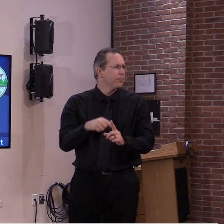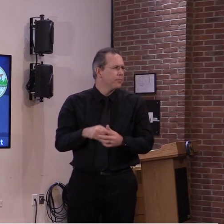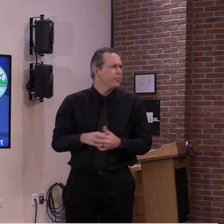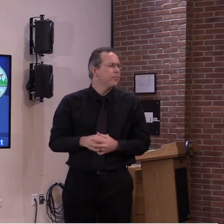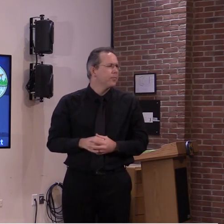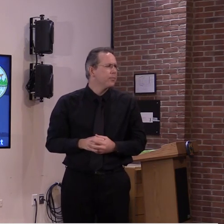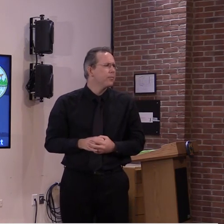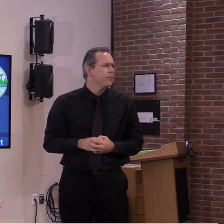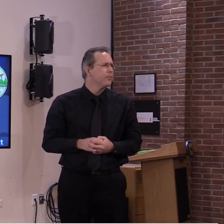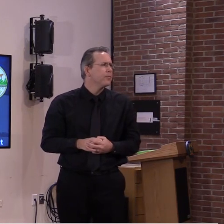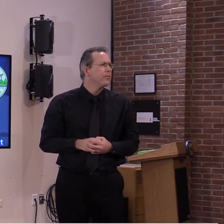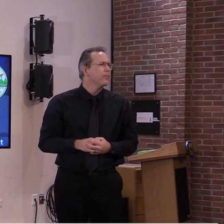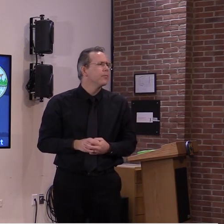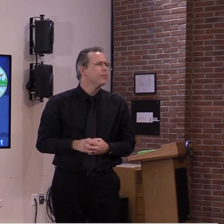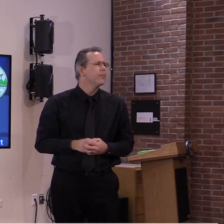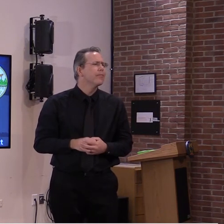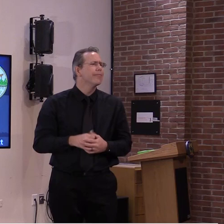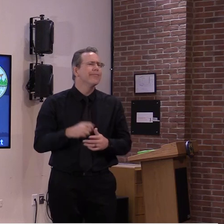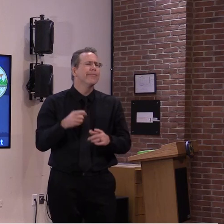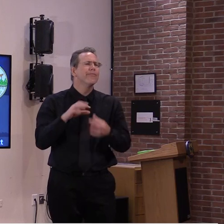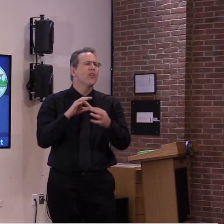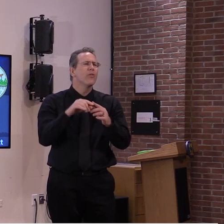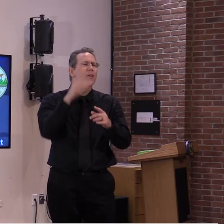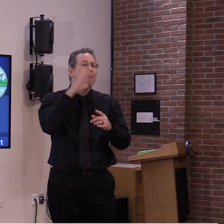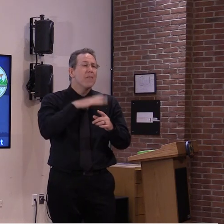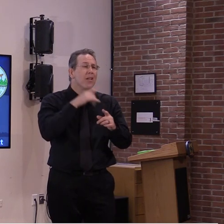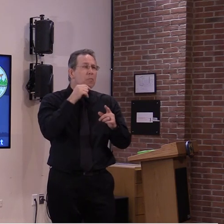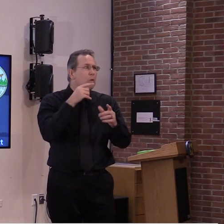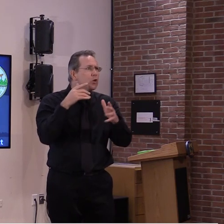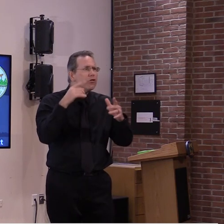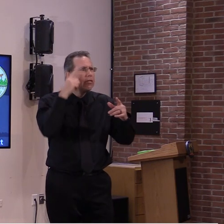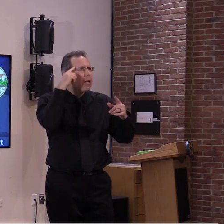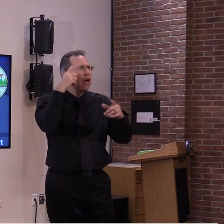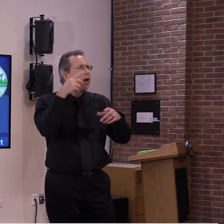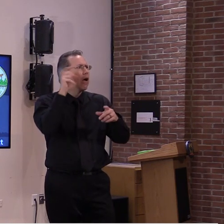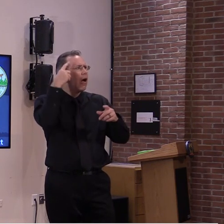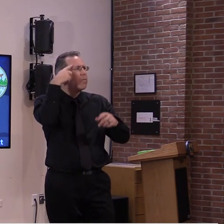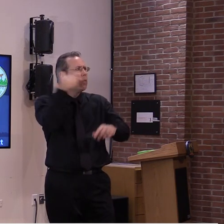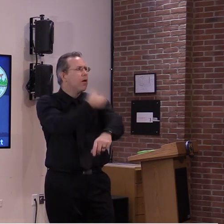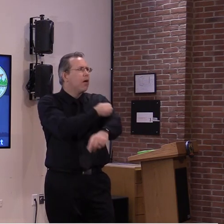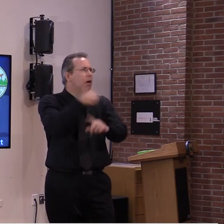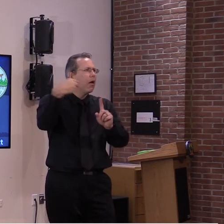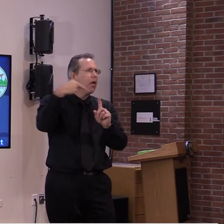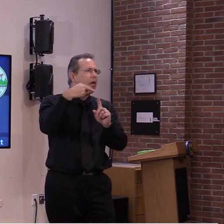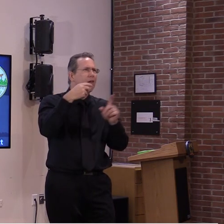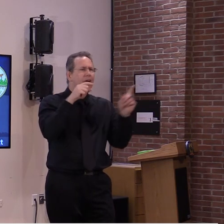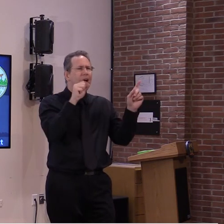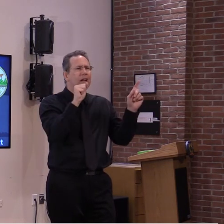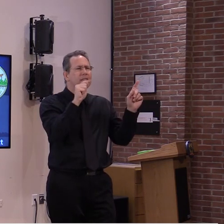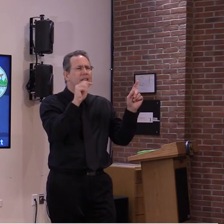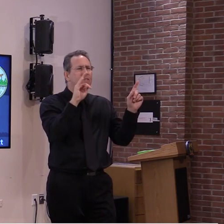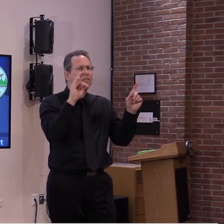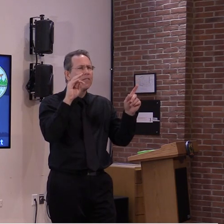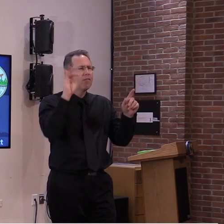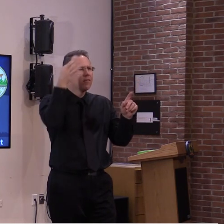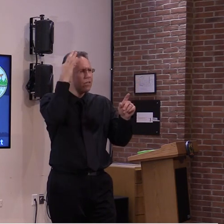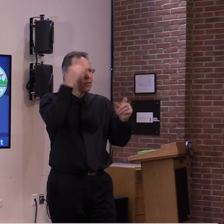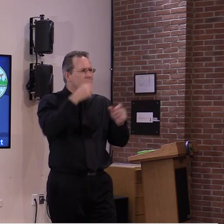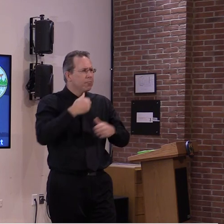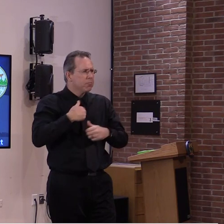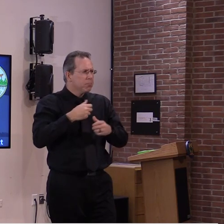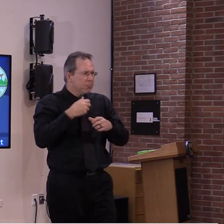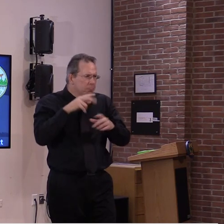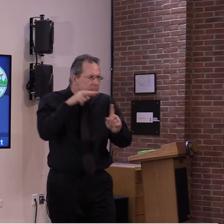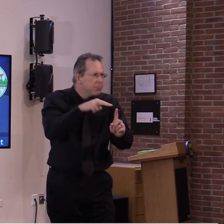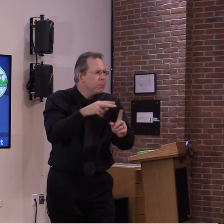on the Chittenden County made by APF on the guy who apparently obtained firearms from two gun